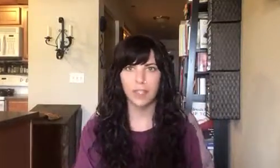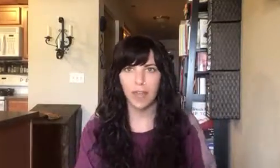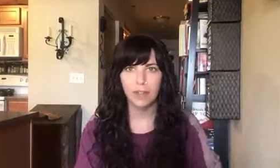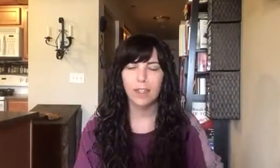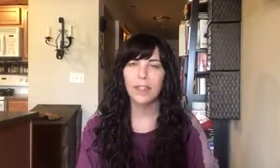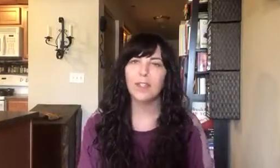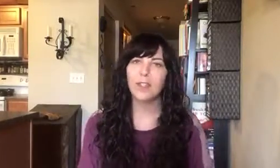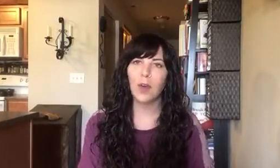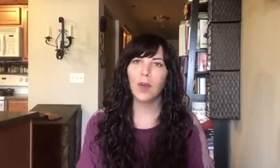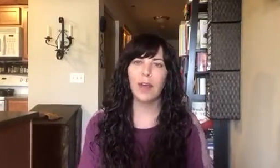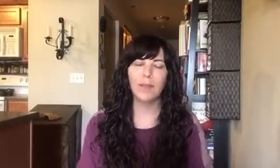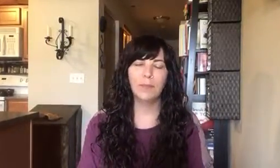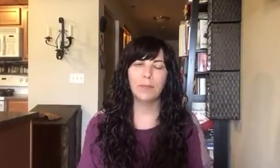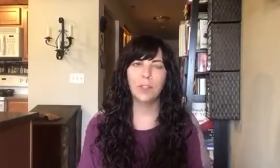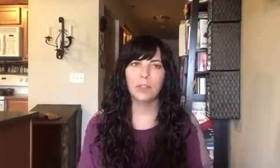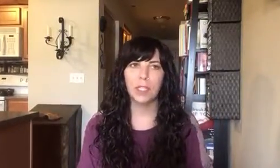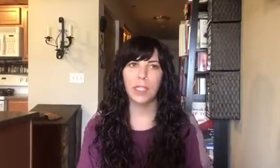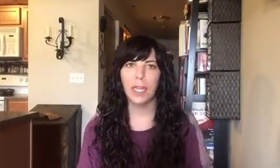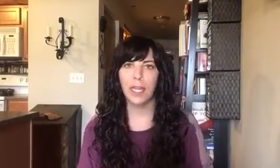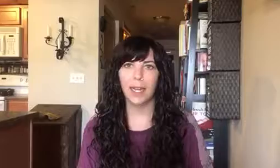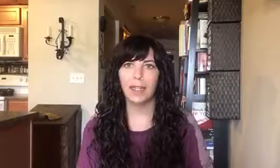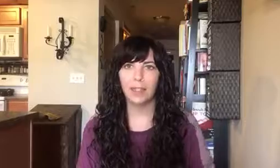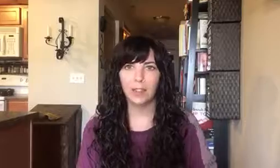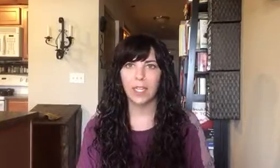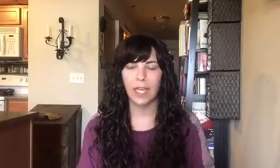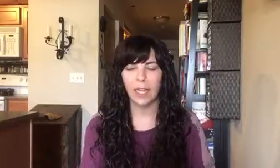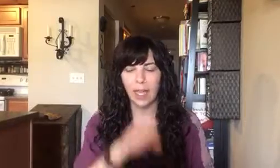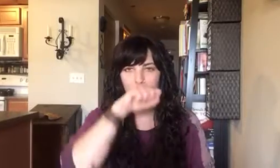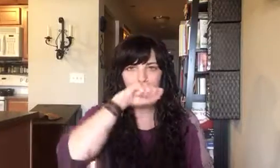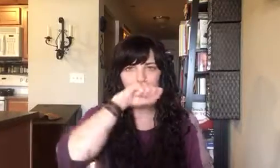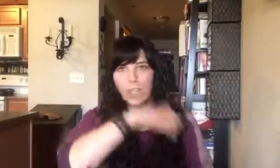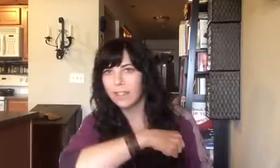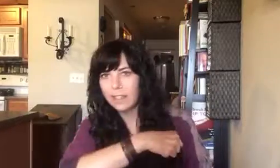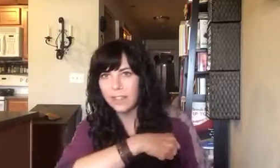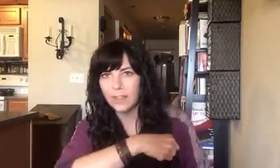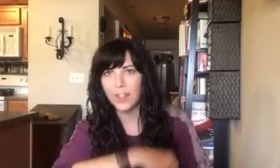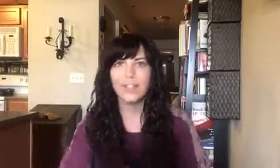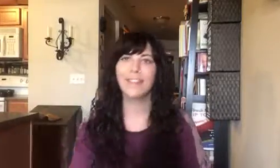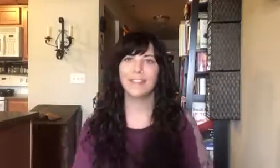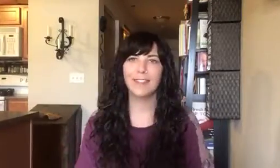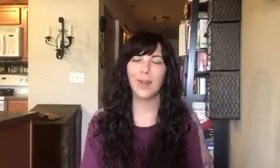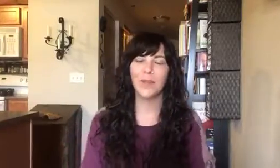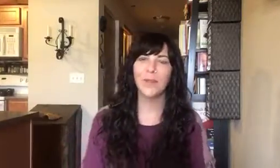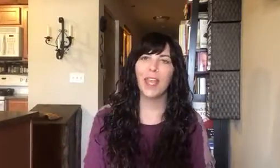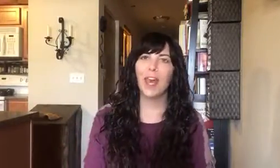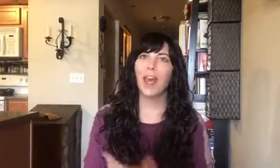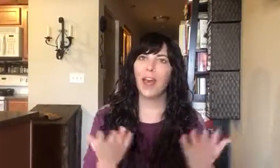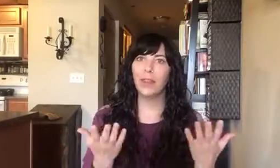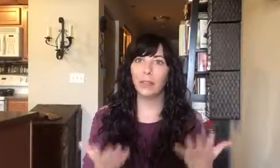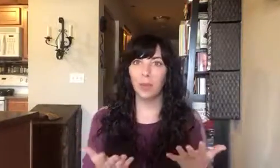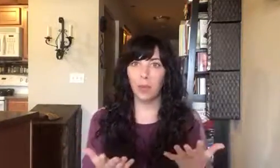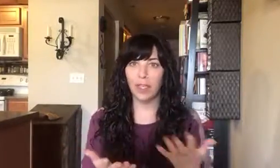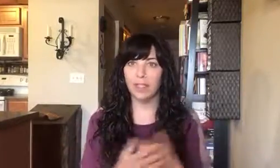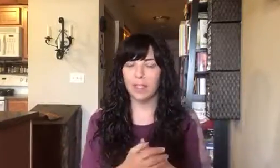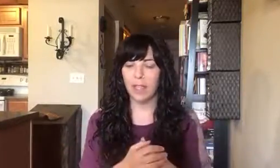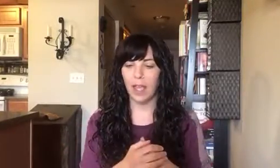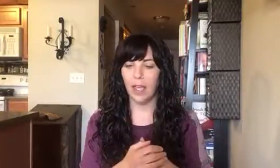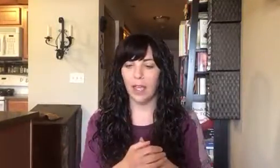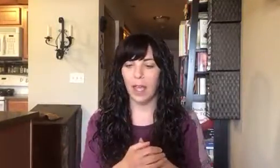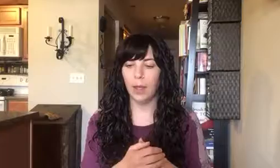that. So friends really kind of got a little kick out of that, kiss fist. So the 3 ways to sign